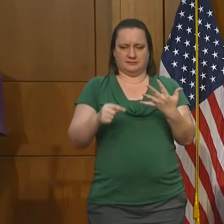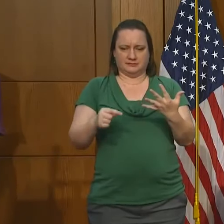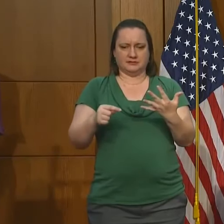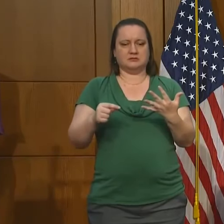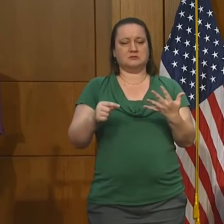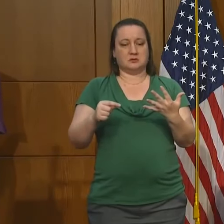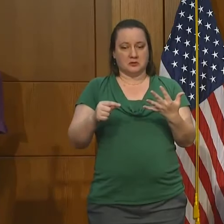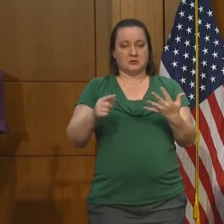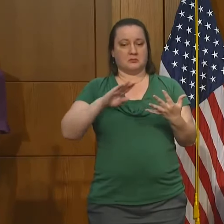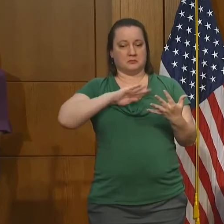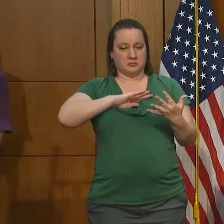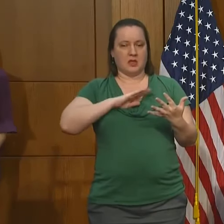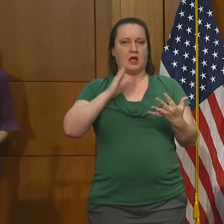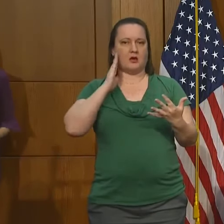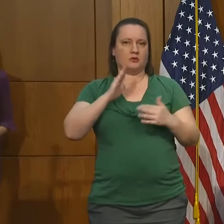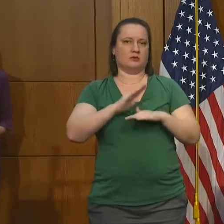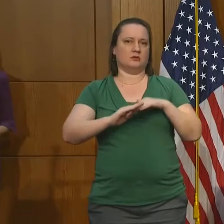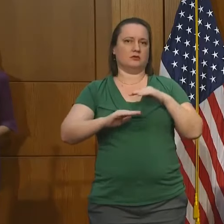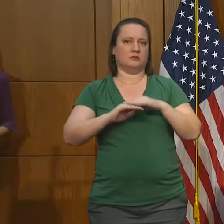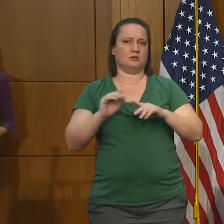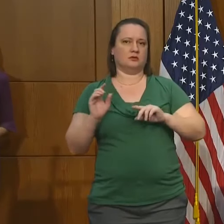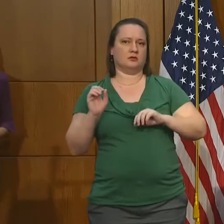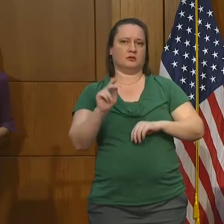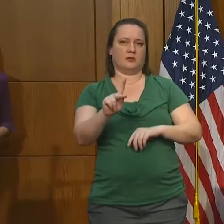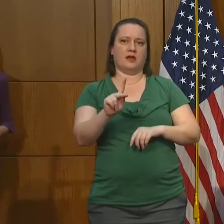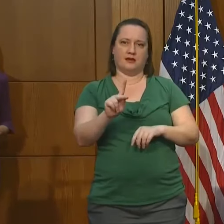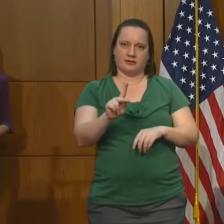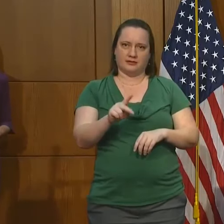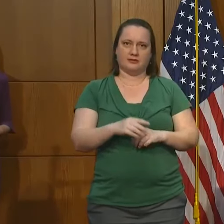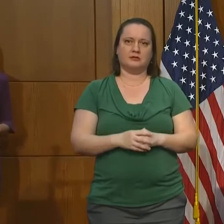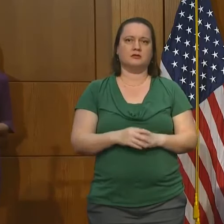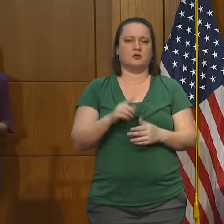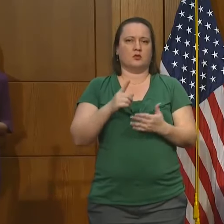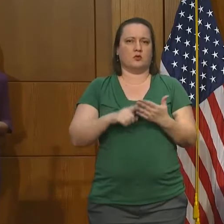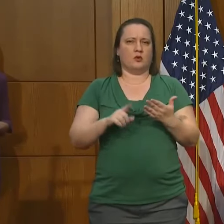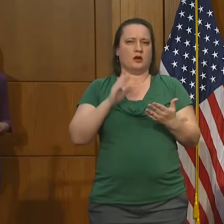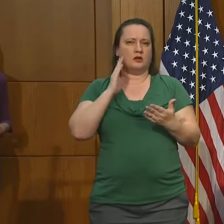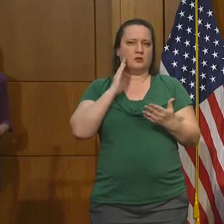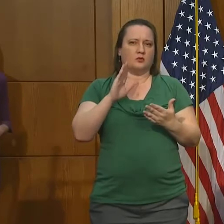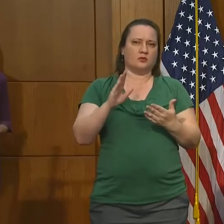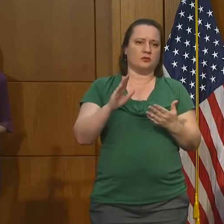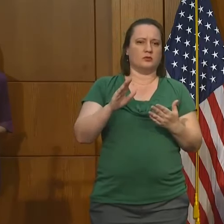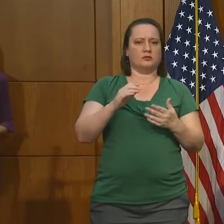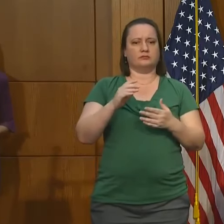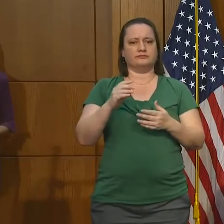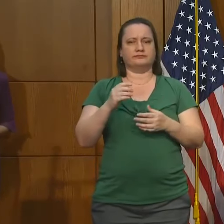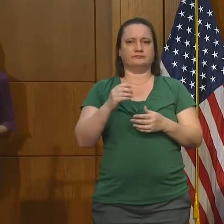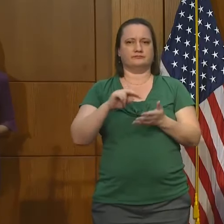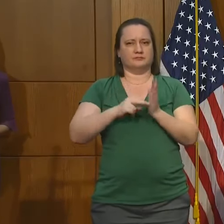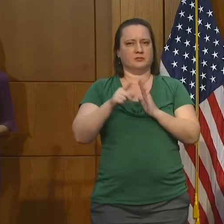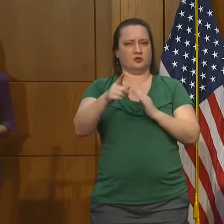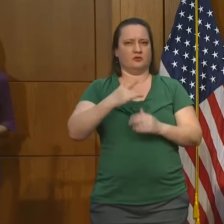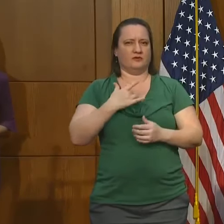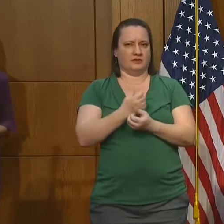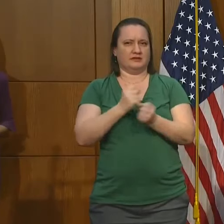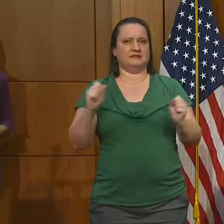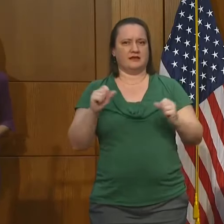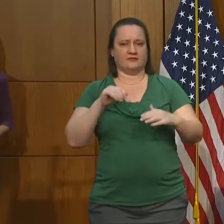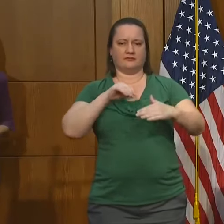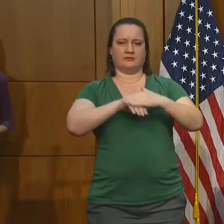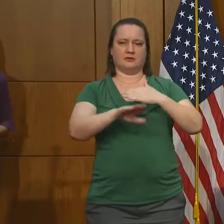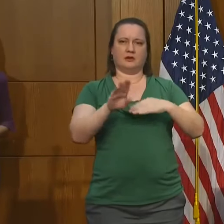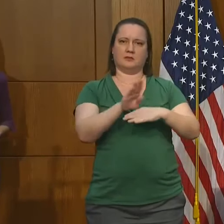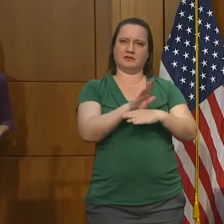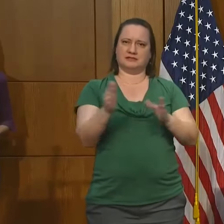need to be reassured, what will make you comfortable going back into that place of business.